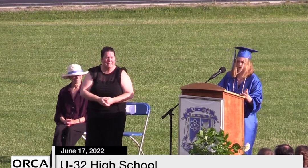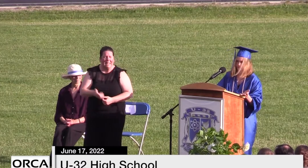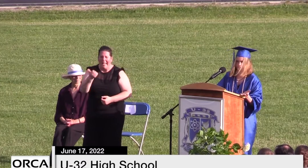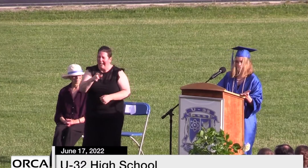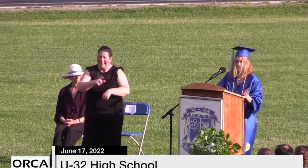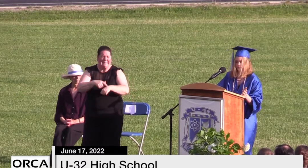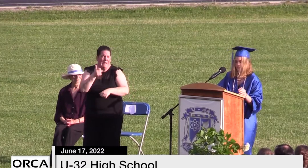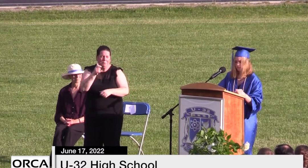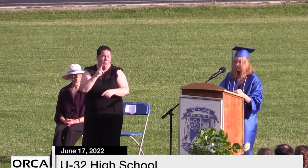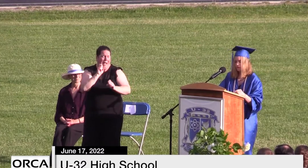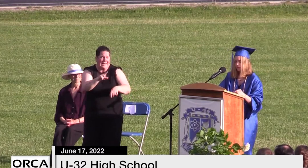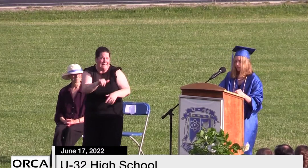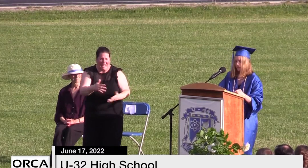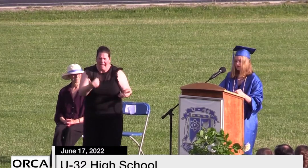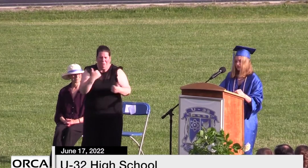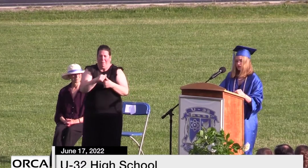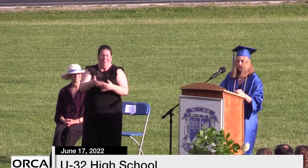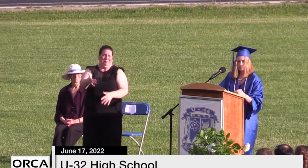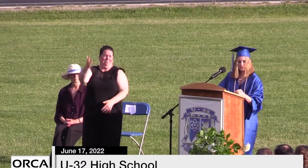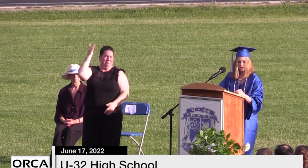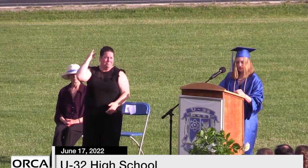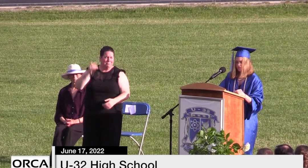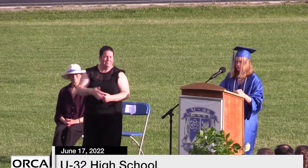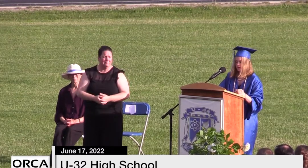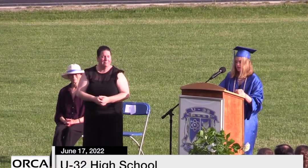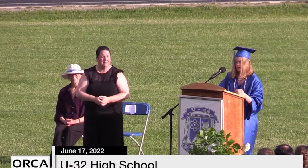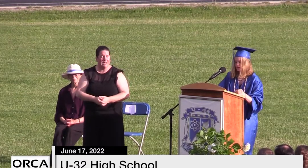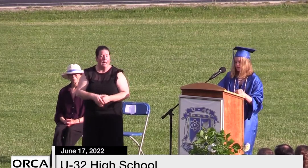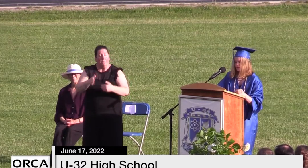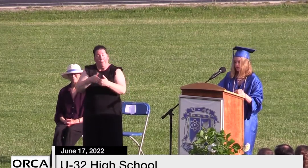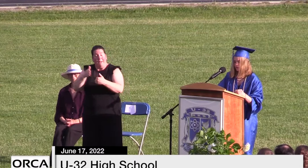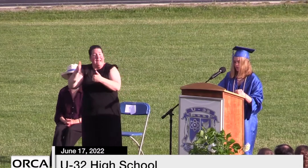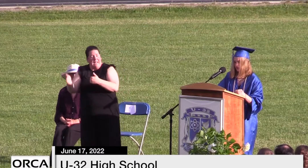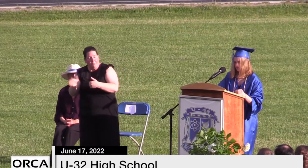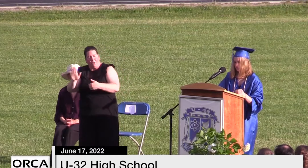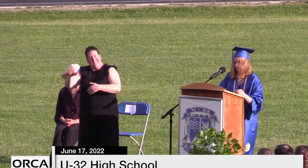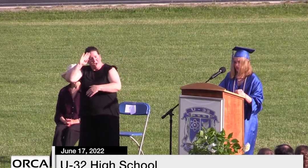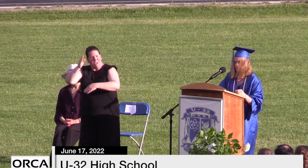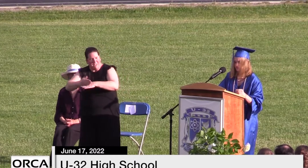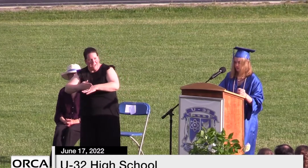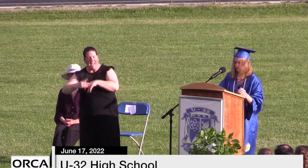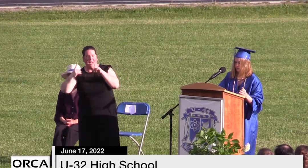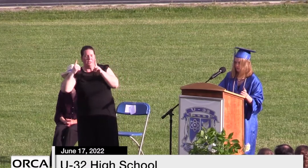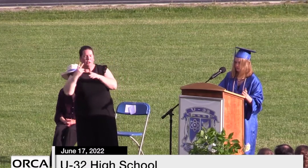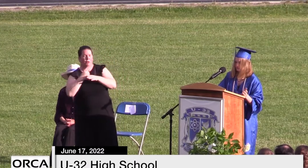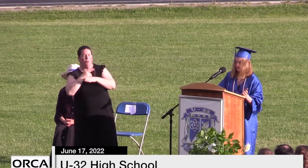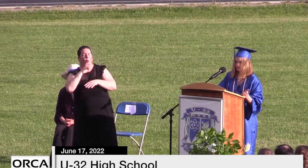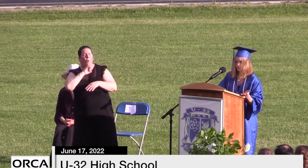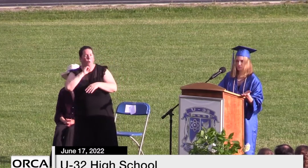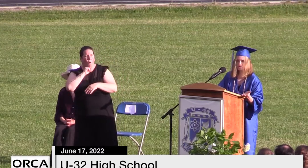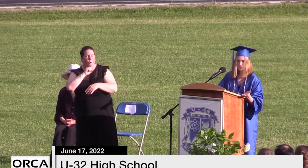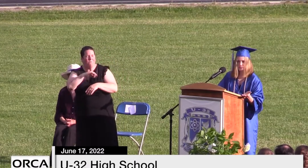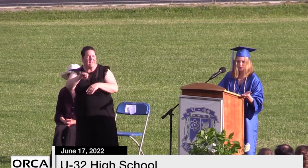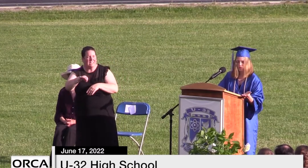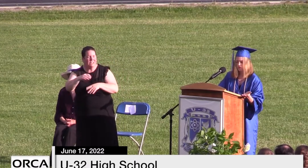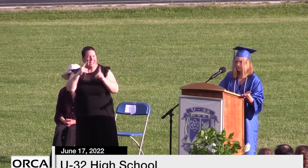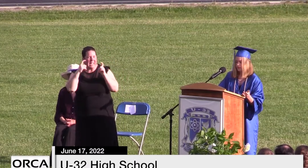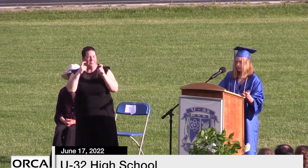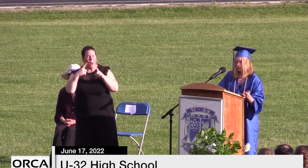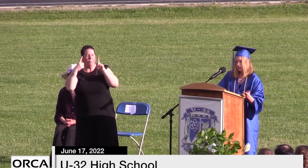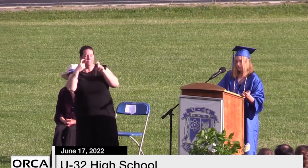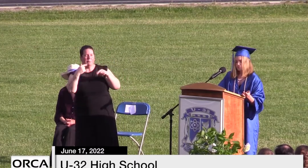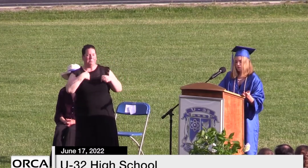posed to any person. It turned out that the neighbor's son had taken the photo on an old camera during the bus ride to my first day of